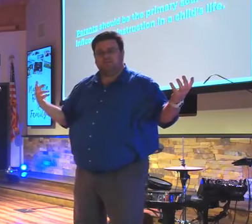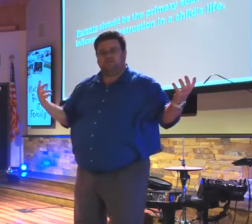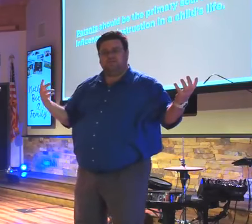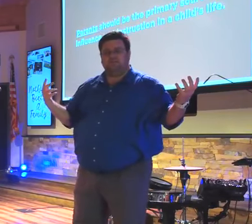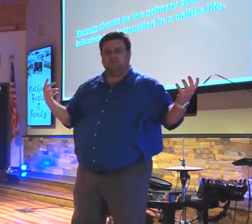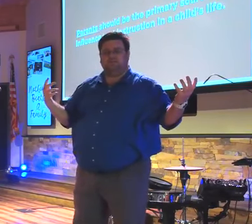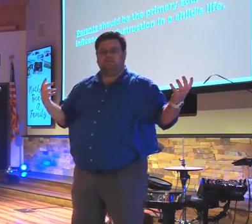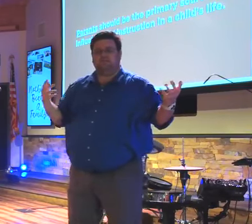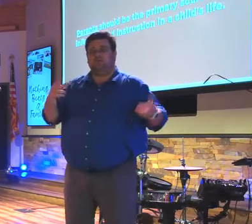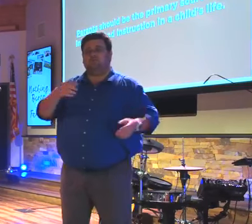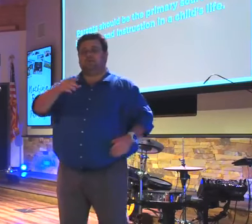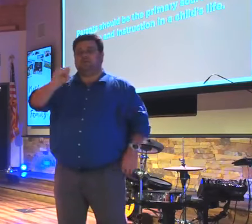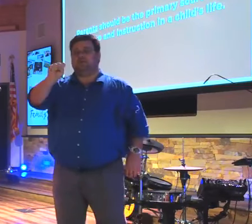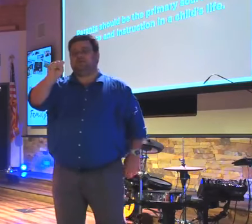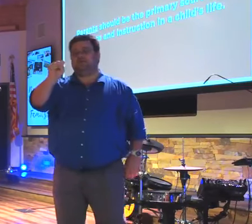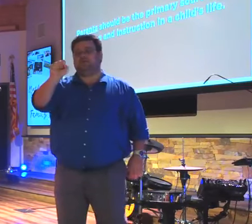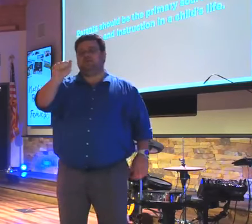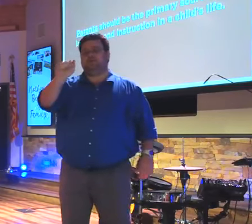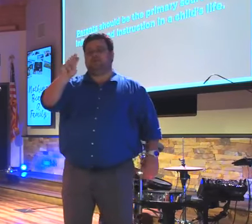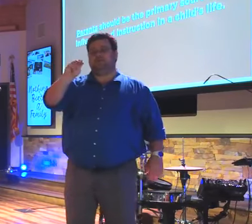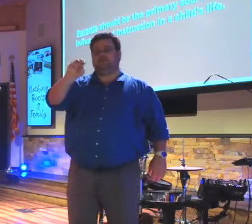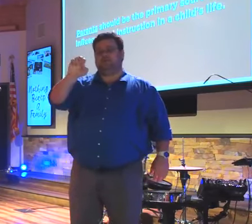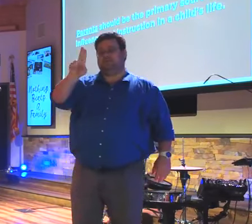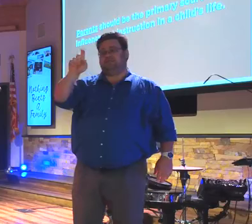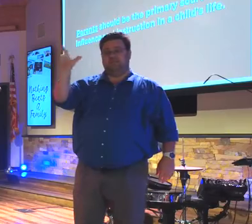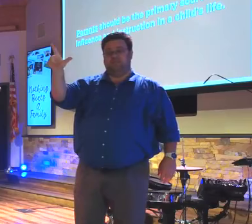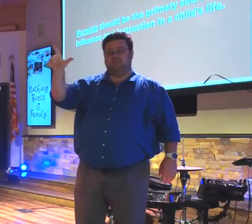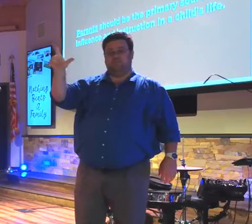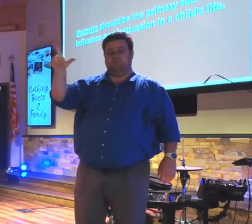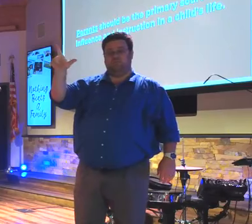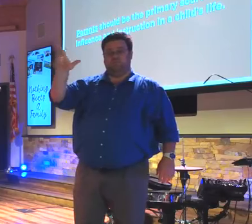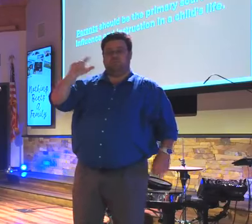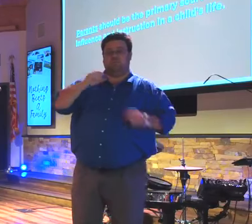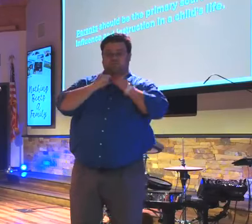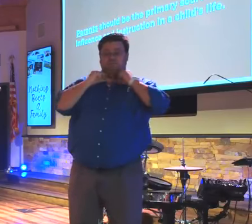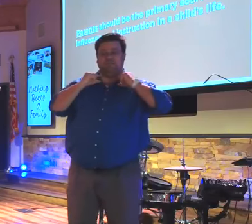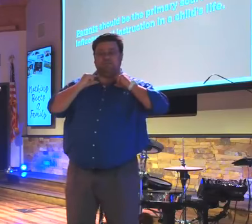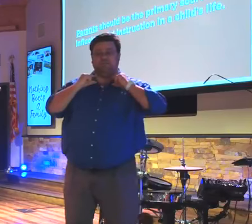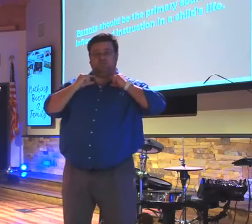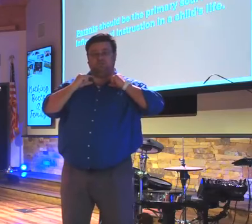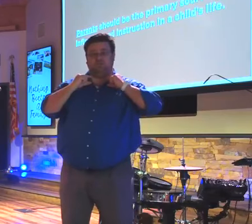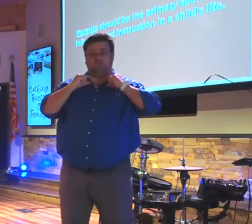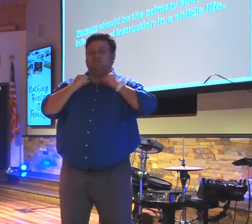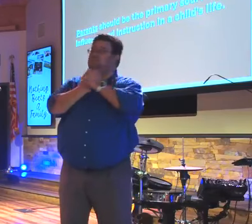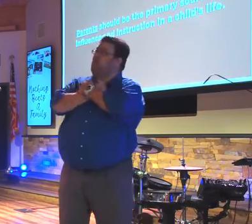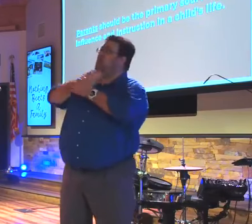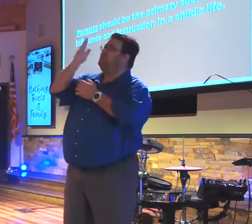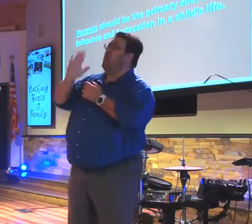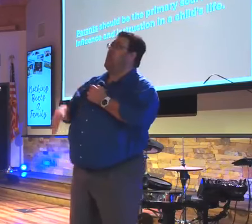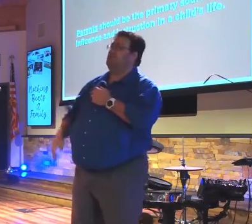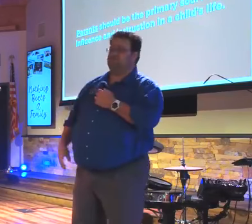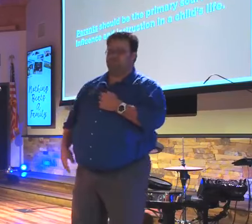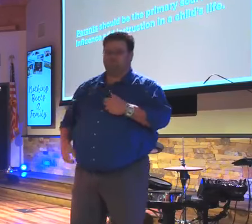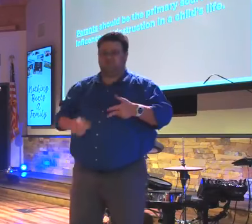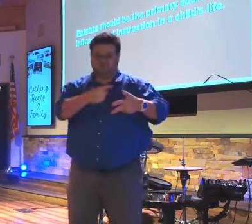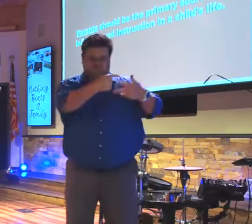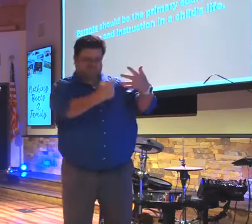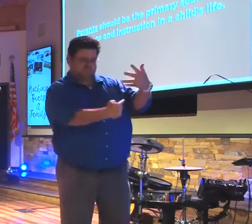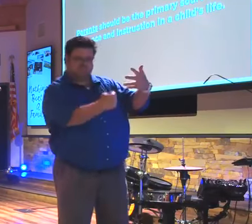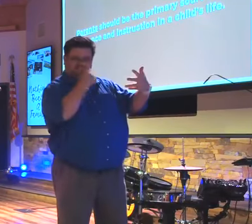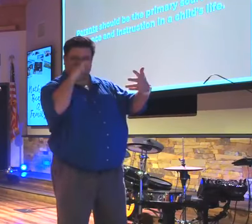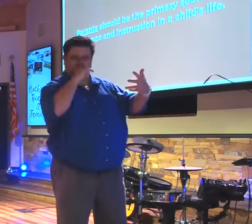thing to say about Samuel. He was just a really godly man that just loved God. His kids didn't love God at